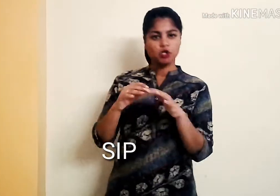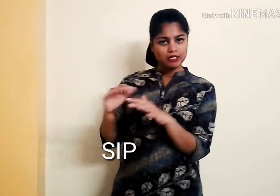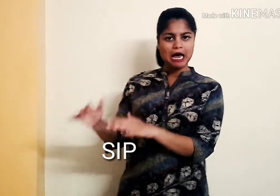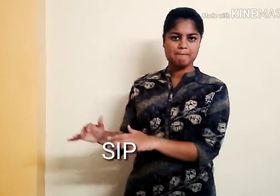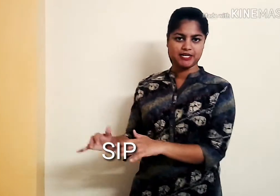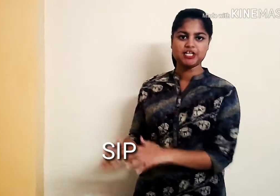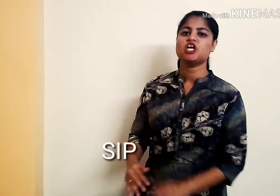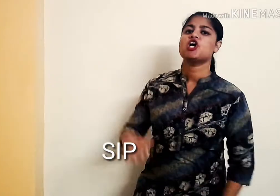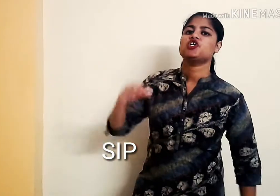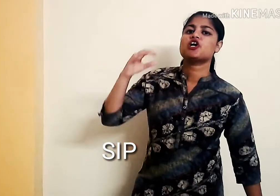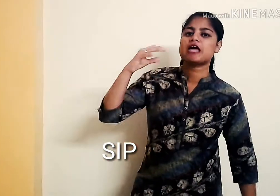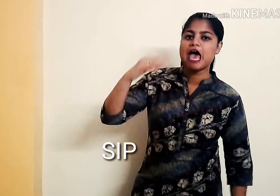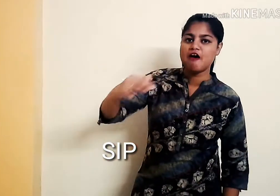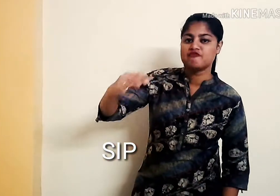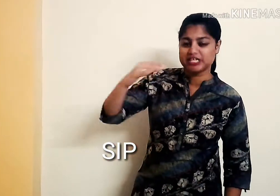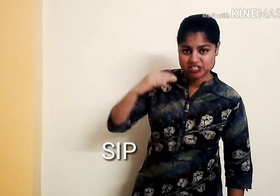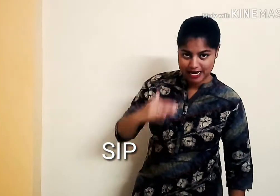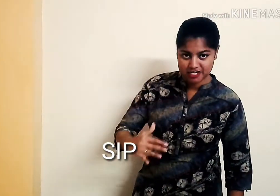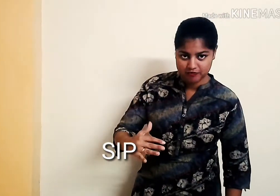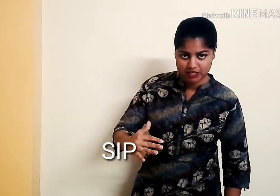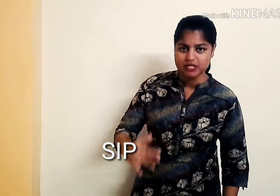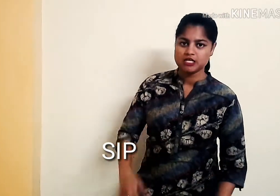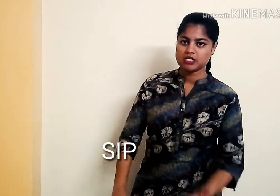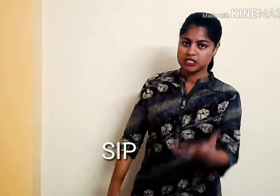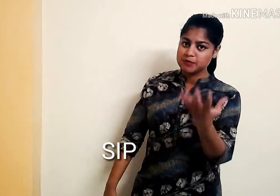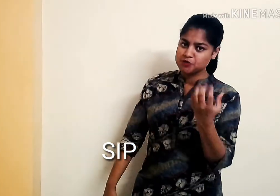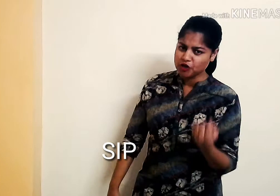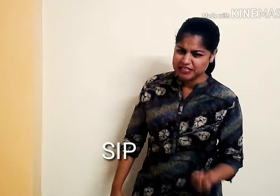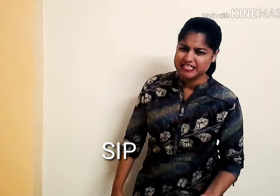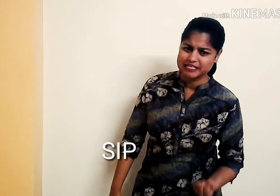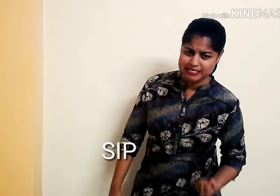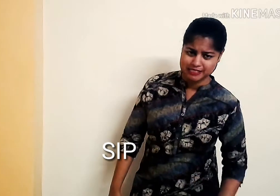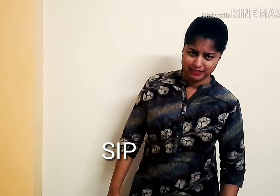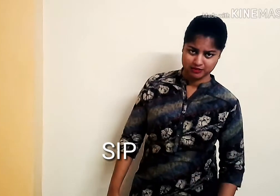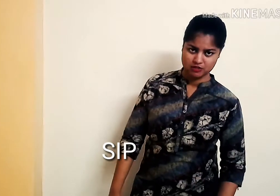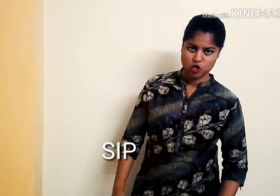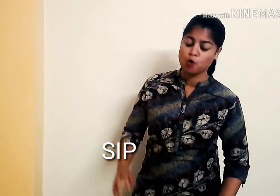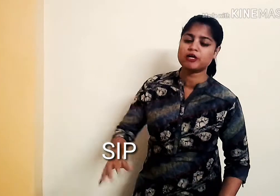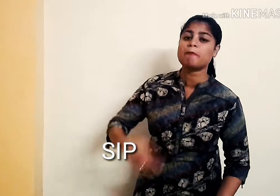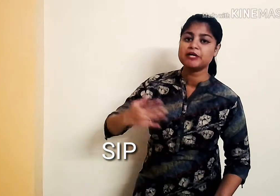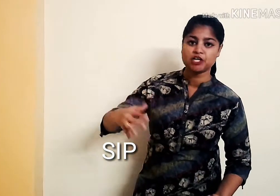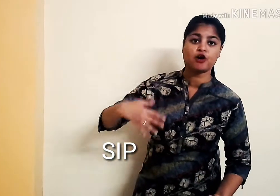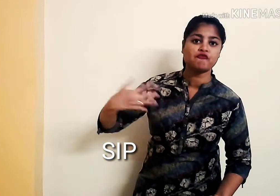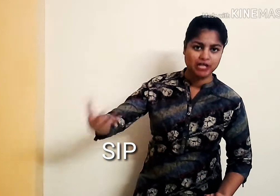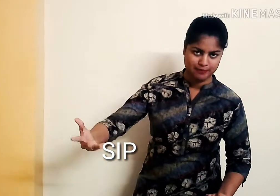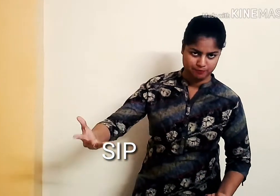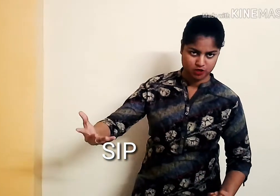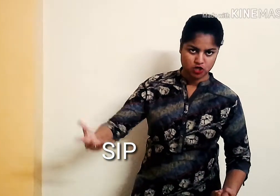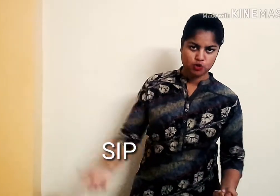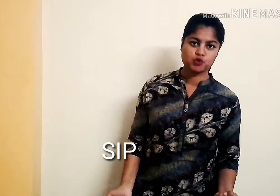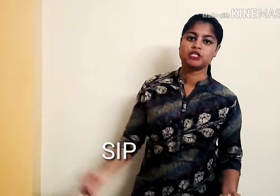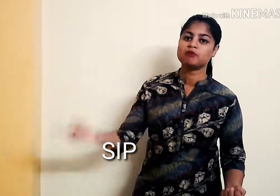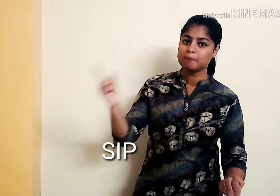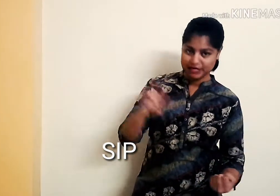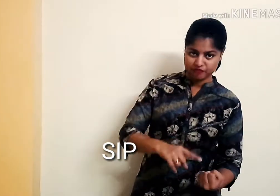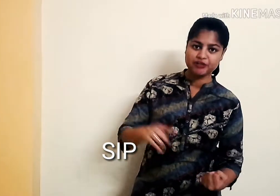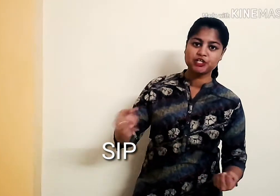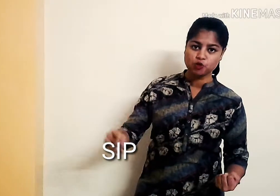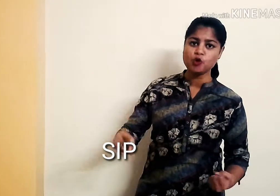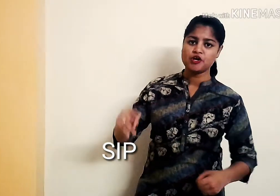will happen? Your average NAV keeps on decreasing over a period of time. So it will benefit you